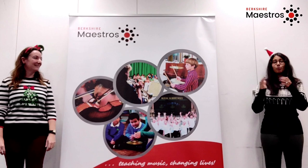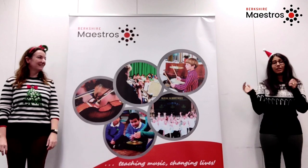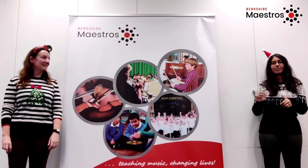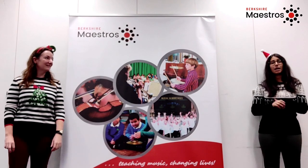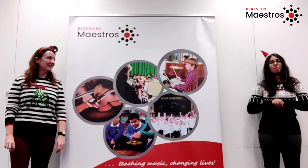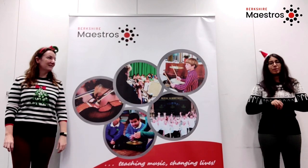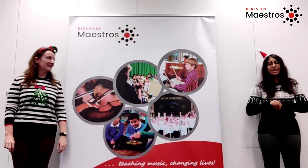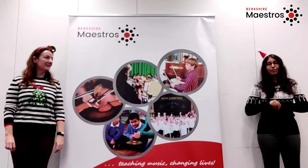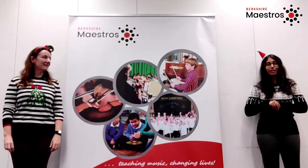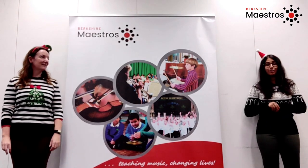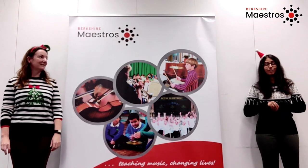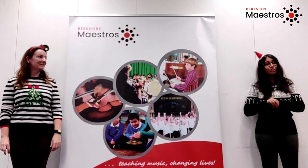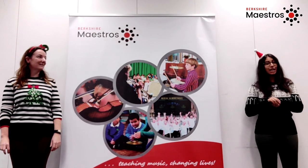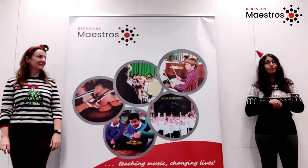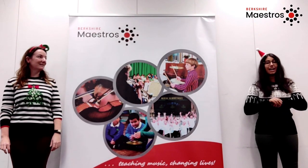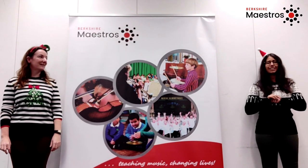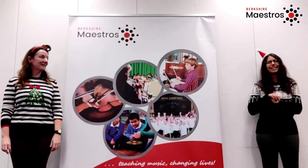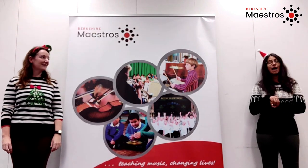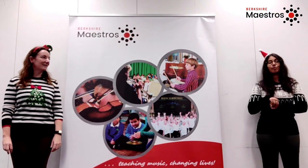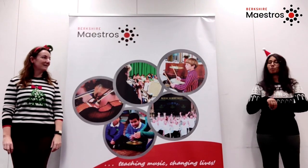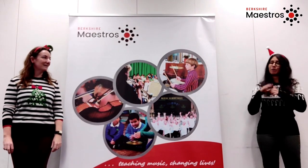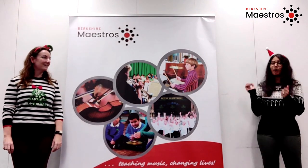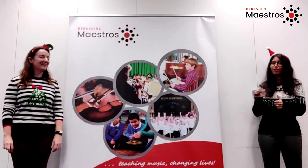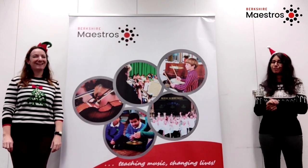We'd like to say a big thank you to James and to Emma for being part of